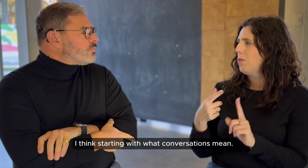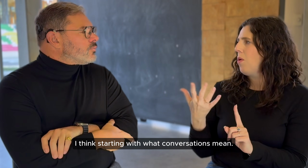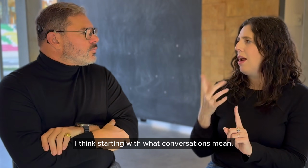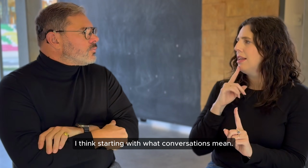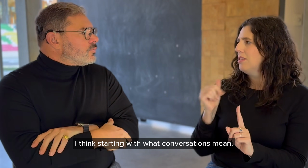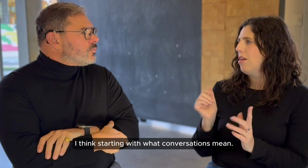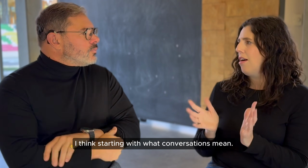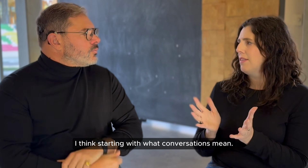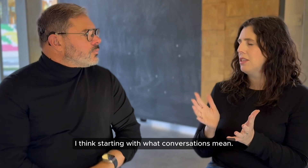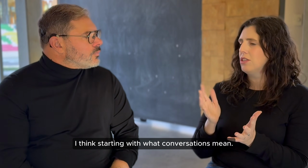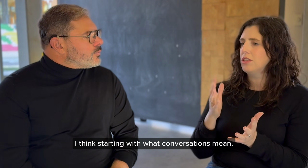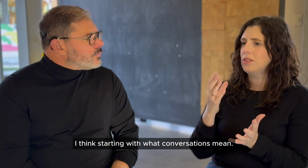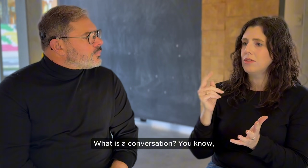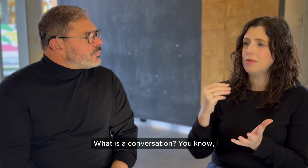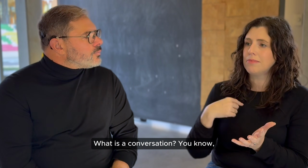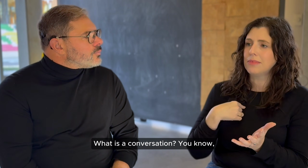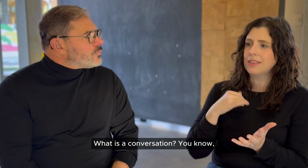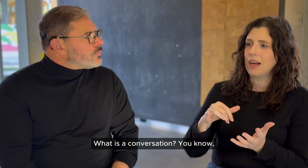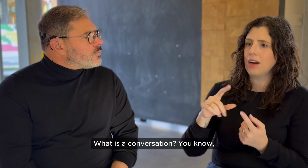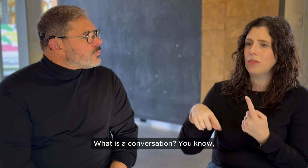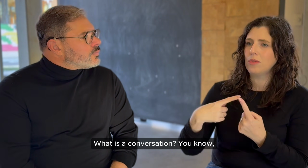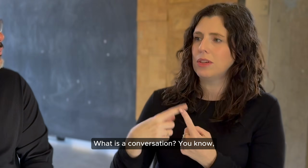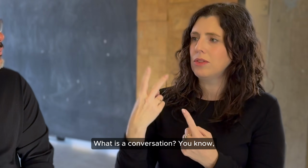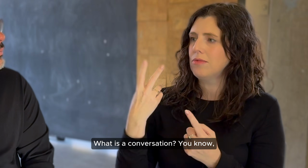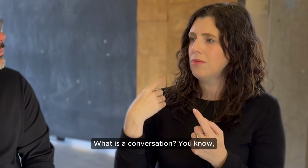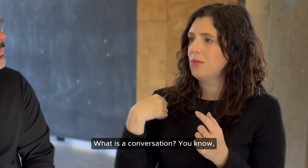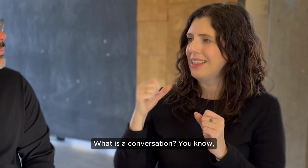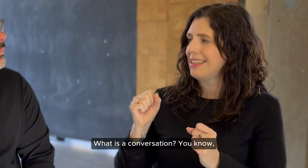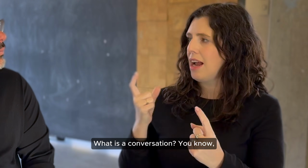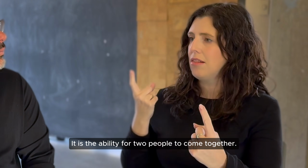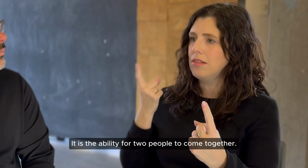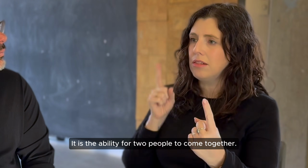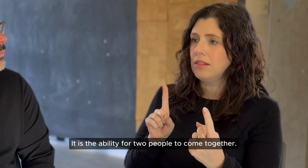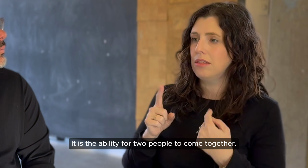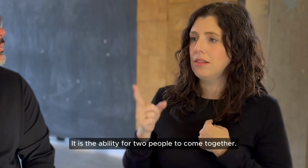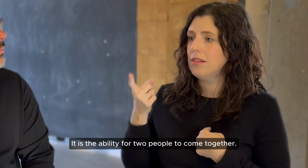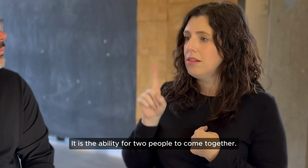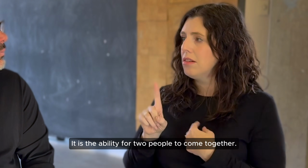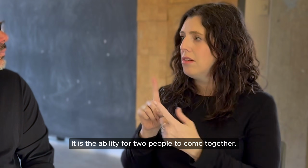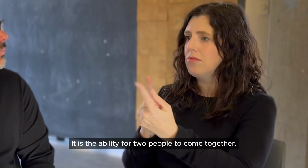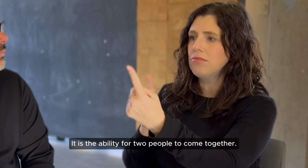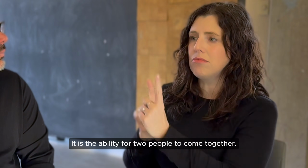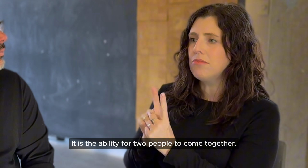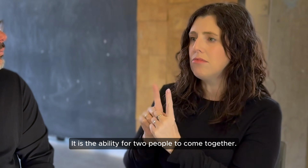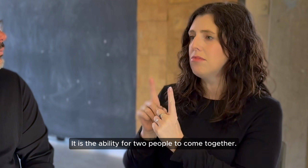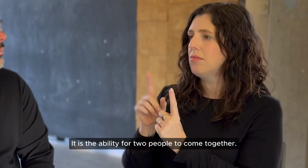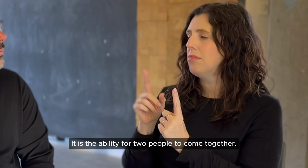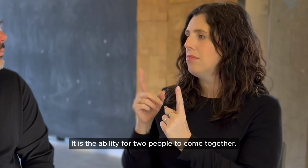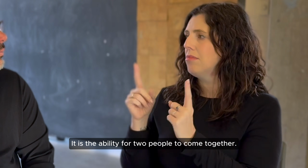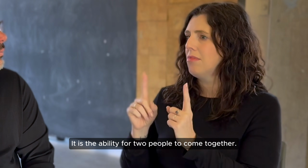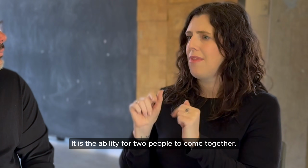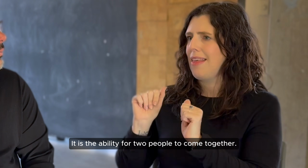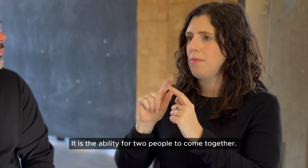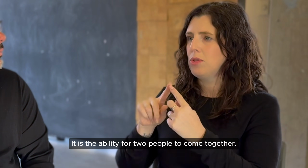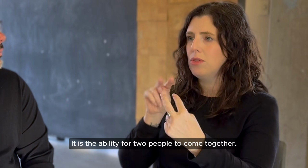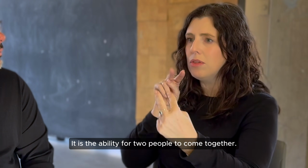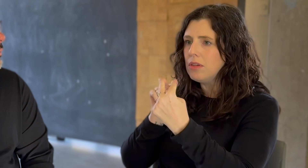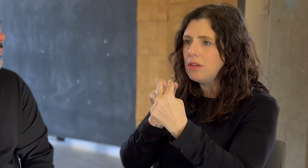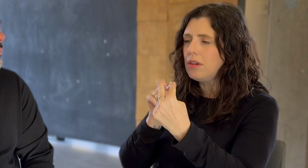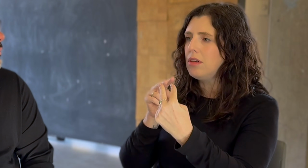what conversations mean. What is a conversation? It's the ability for two people to come together, be